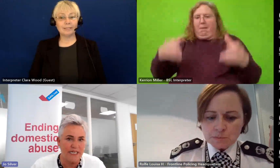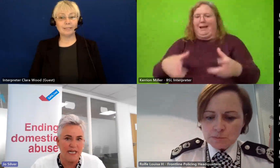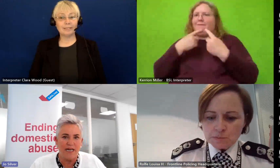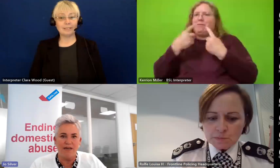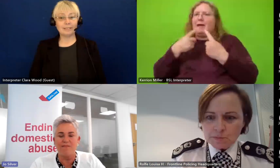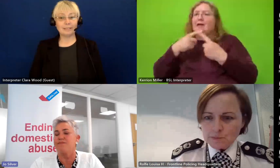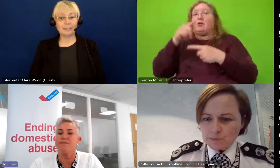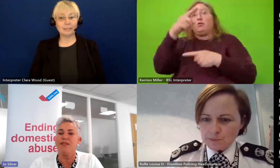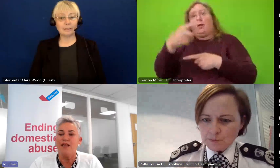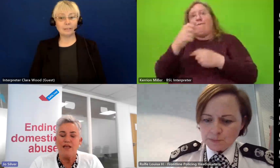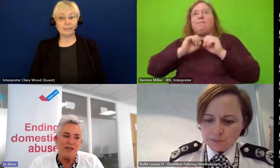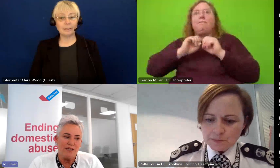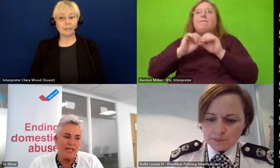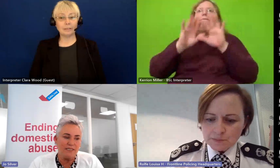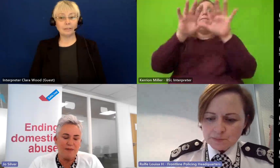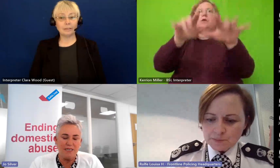cascade.